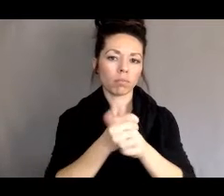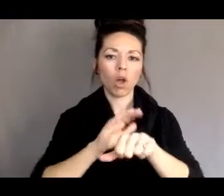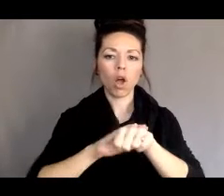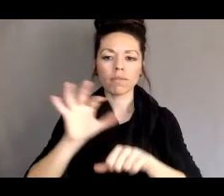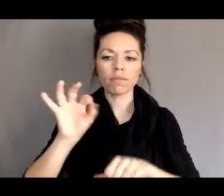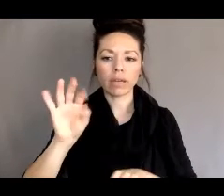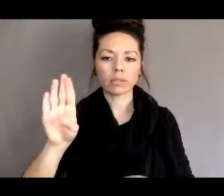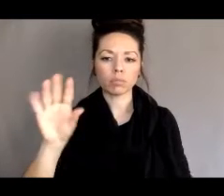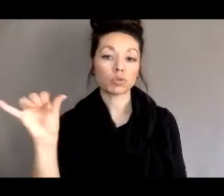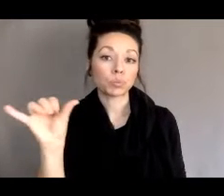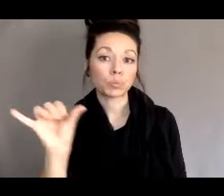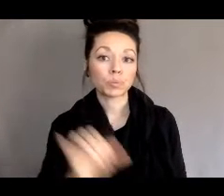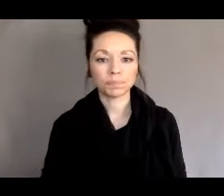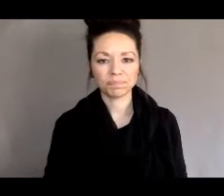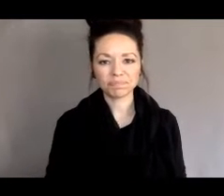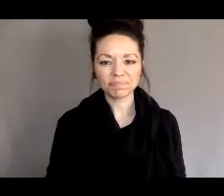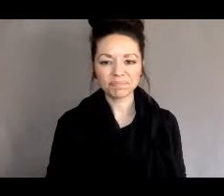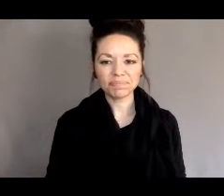well.